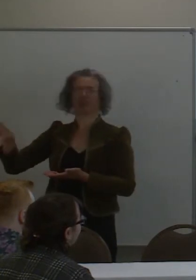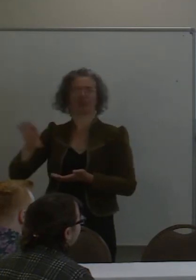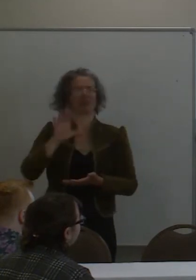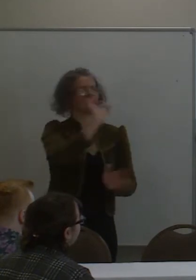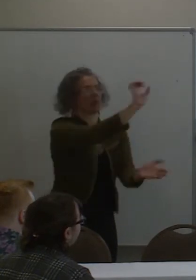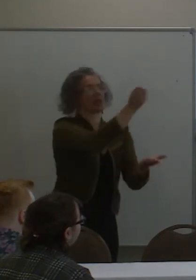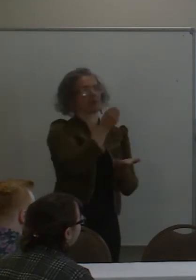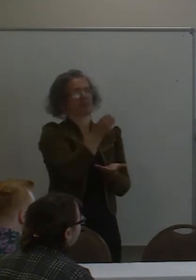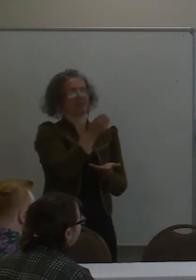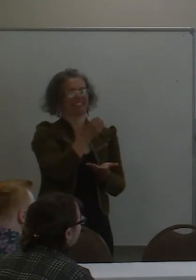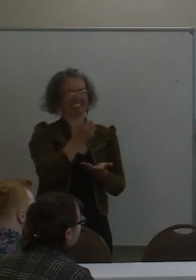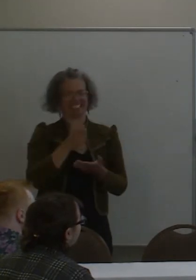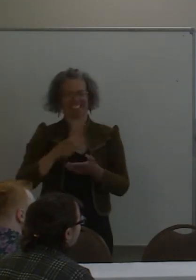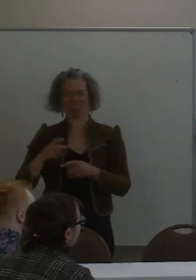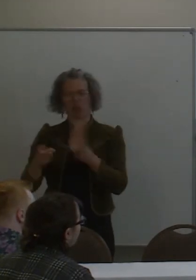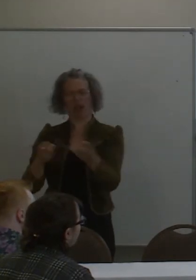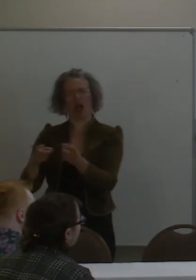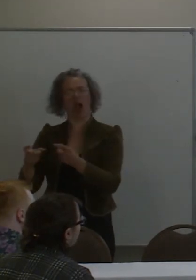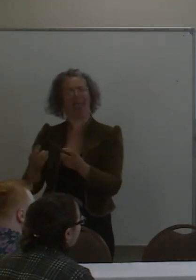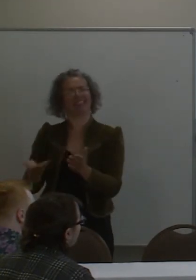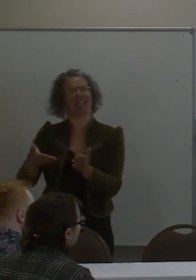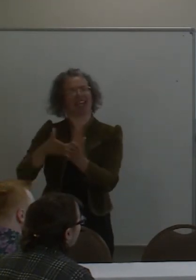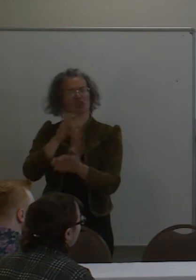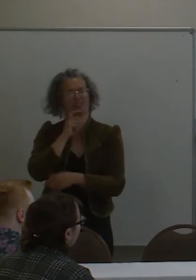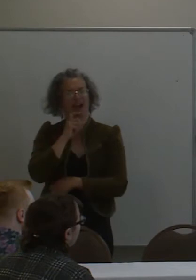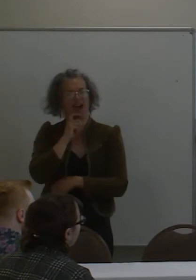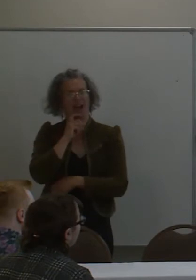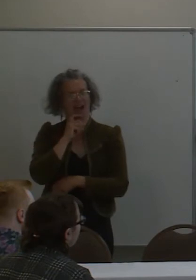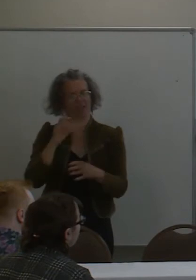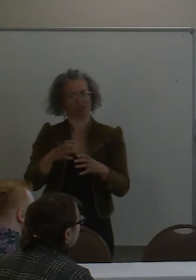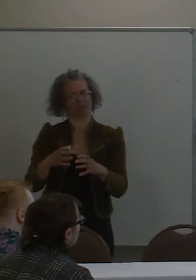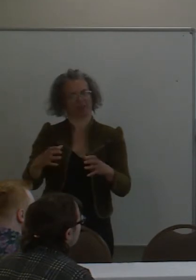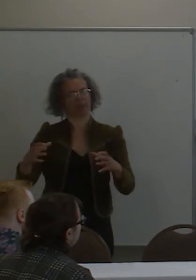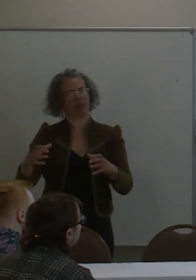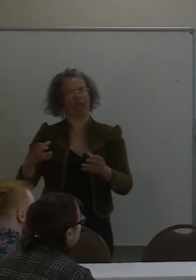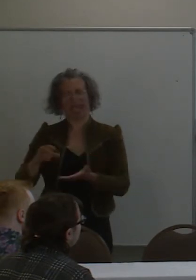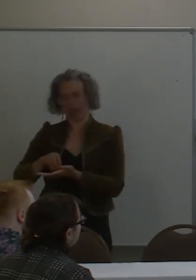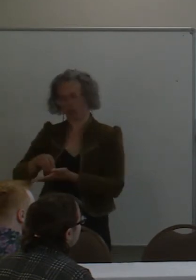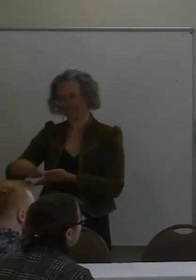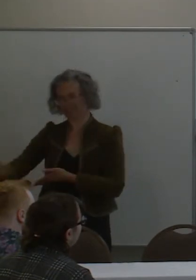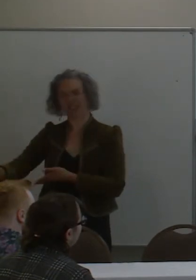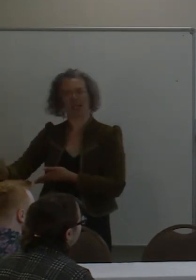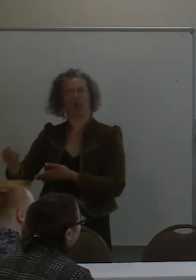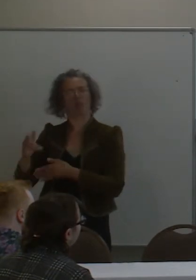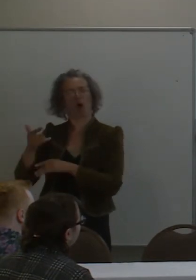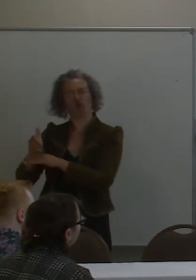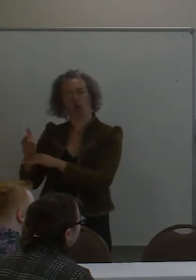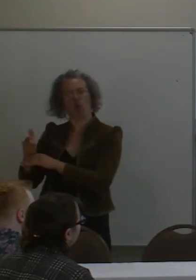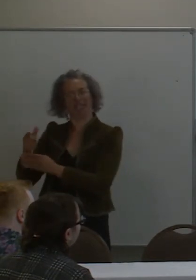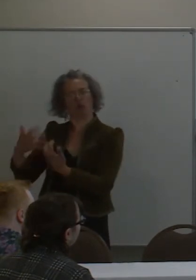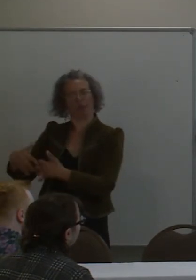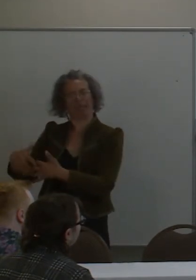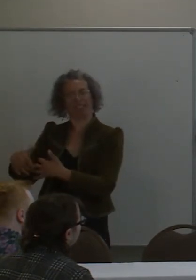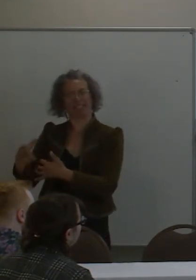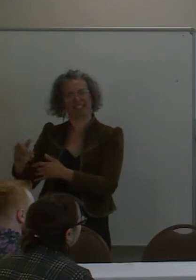you saw we have a pretty small team. And we spent some on recording equipment. And we were mandated to go out there and collect a whole lot of